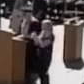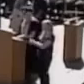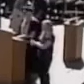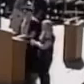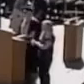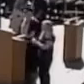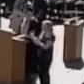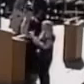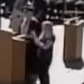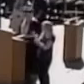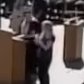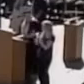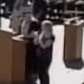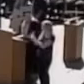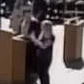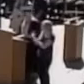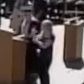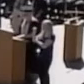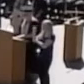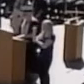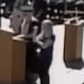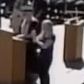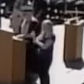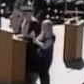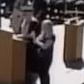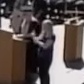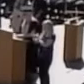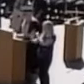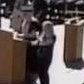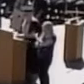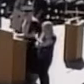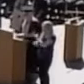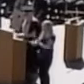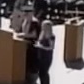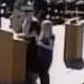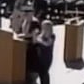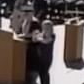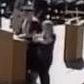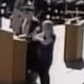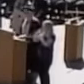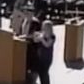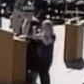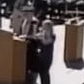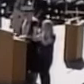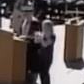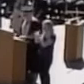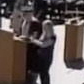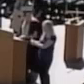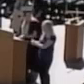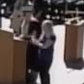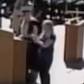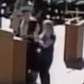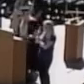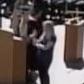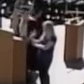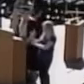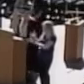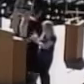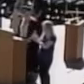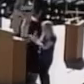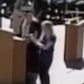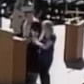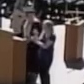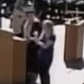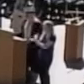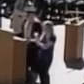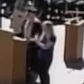Lawson Foundation Lifetime Achievement Award. In the same year, he was awarded an honorary doctorate of science from the University of